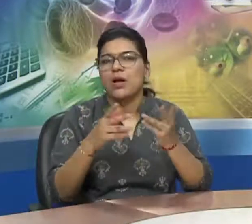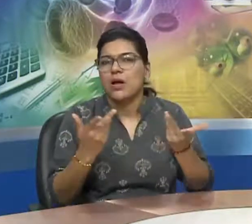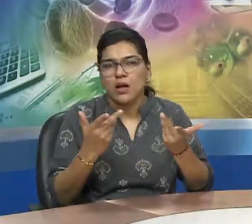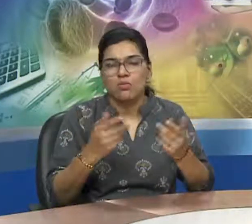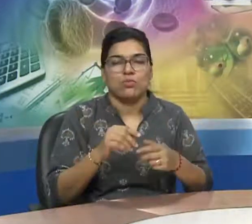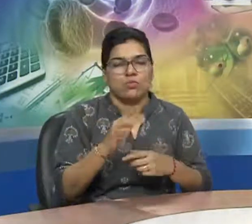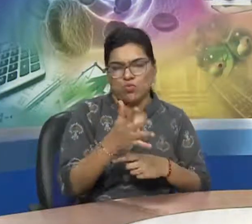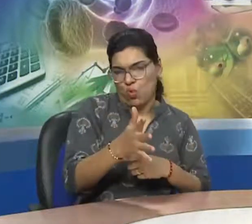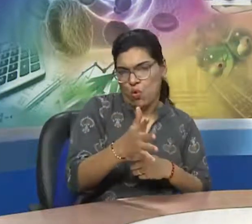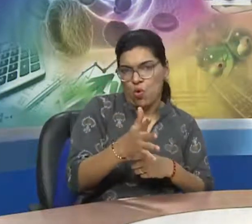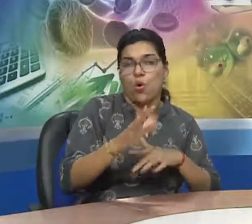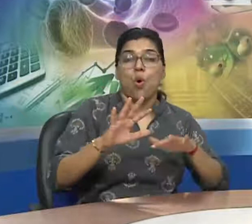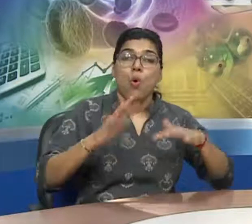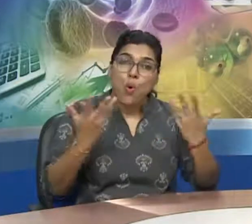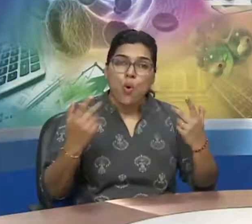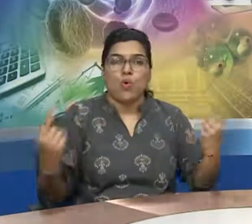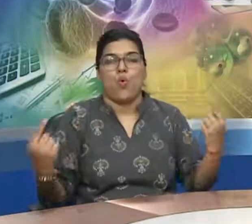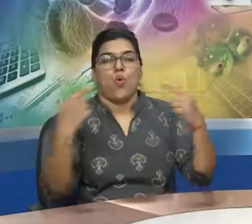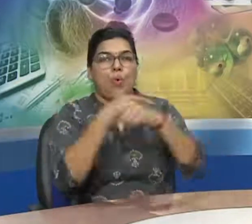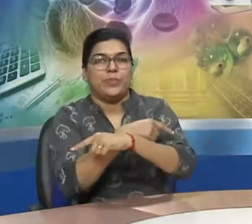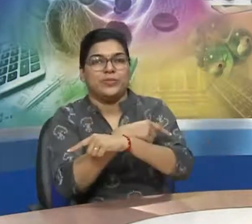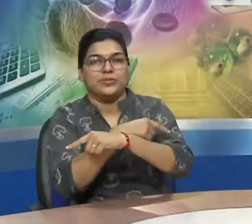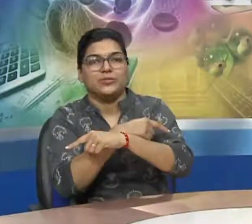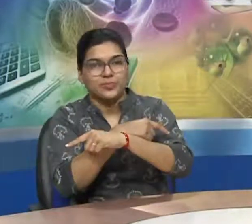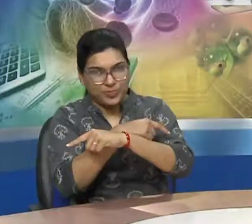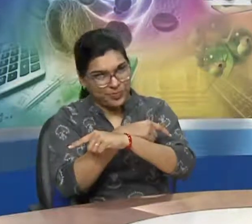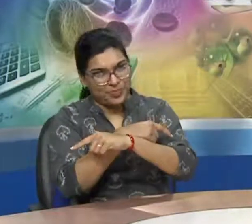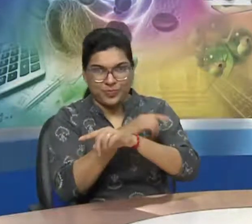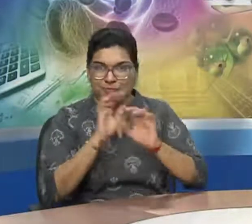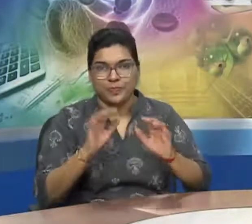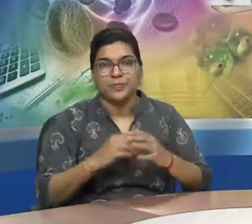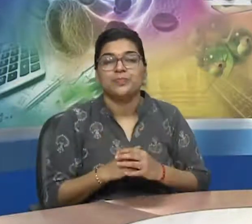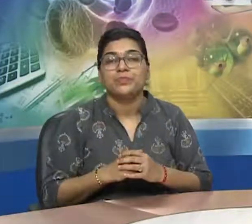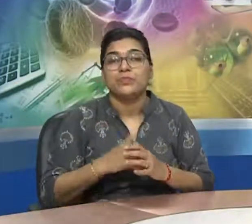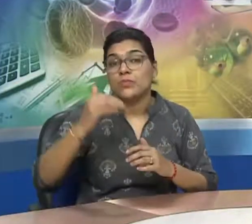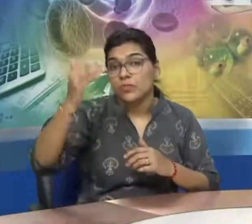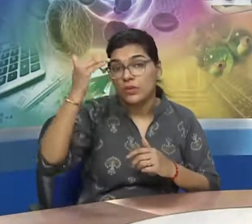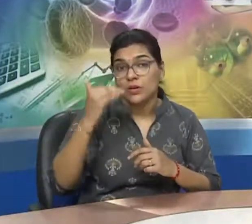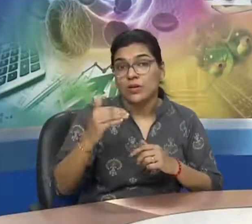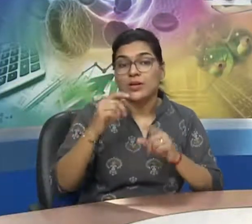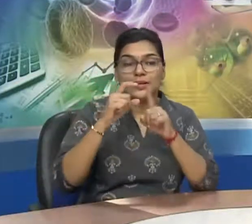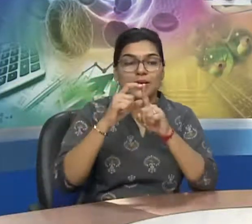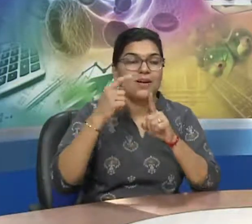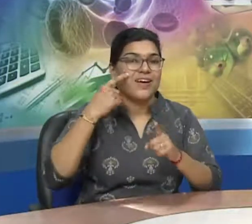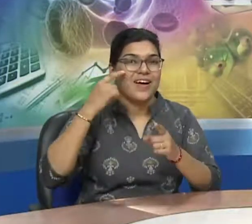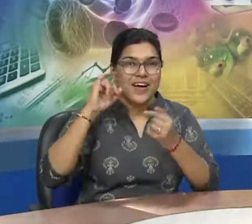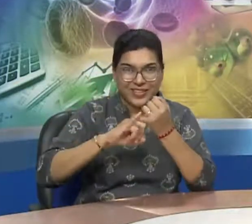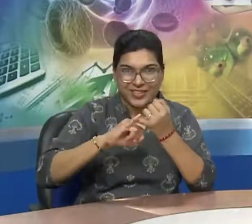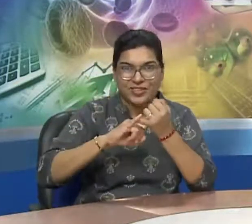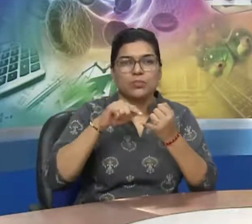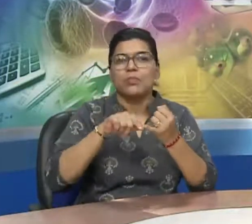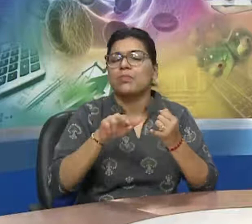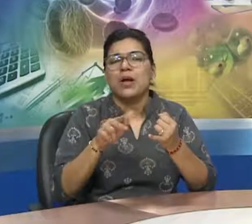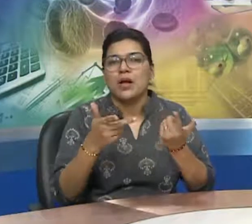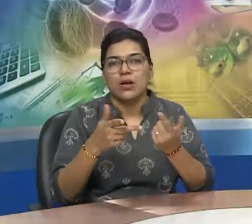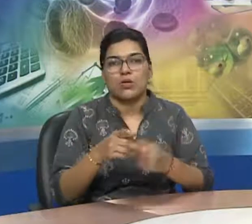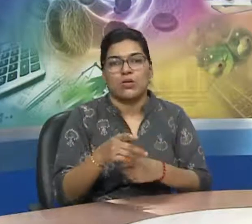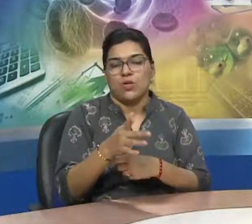The fifth word is im. It means not or opposite.